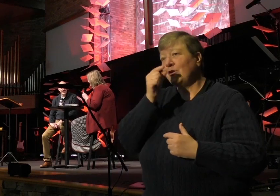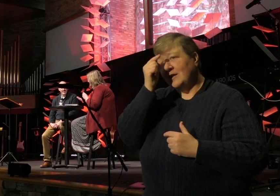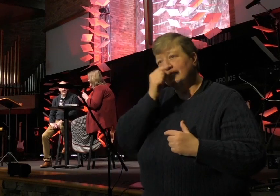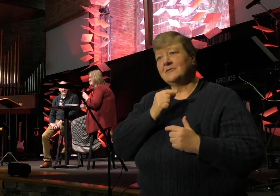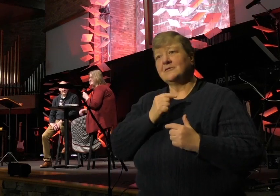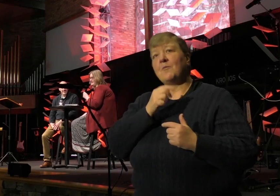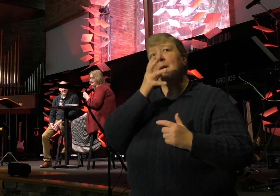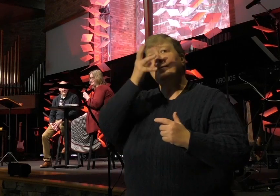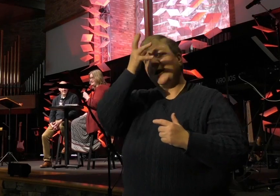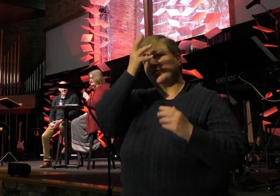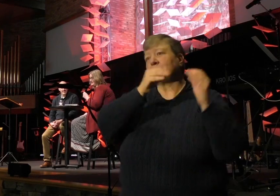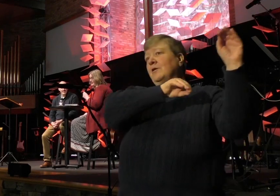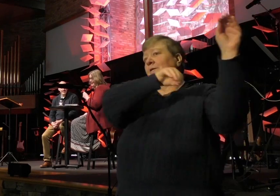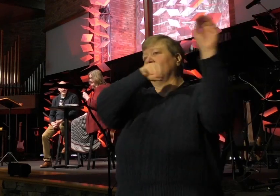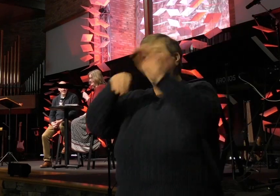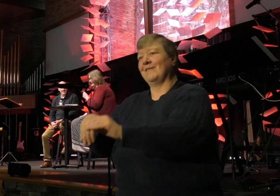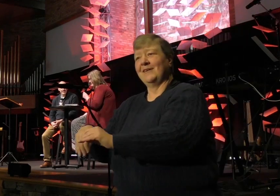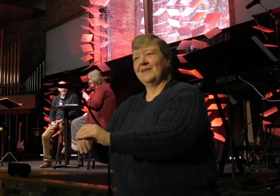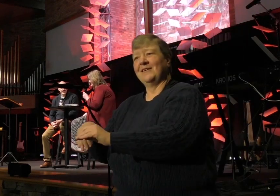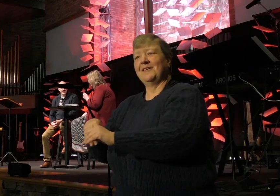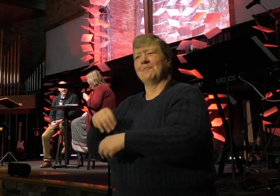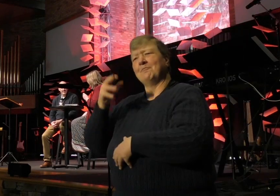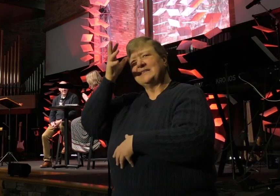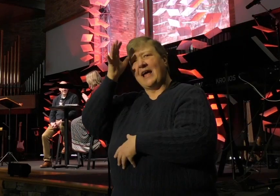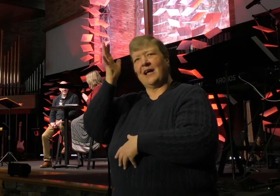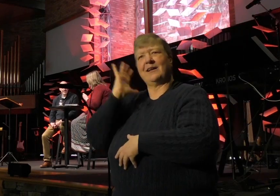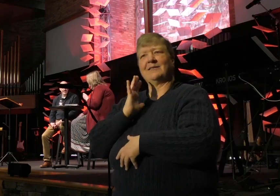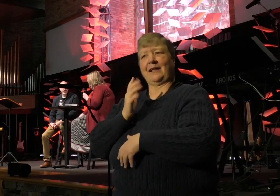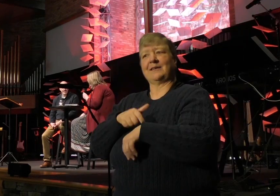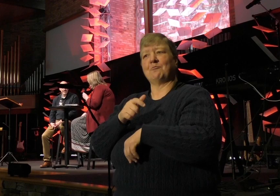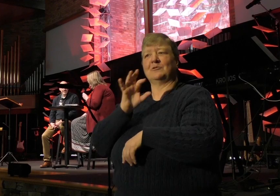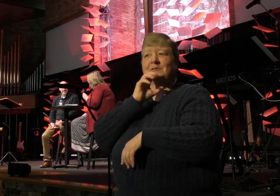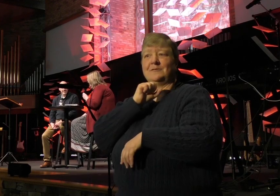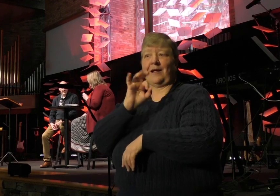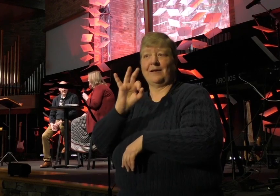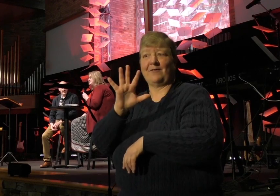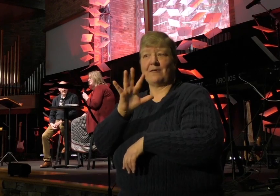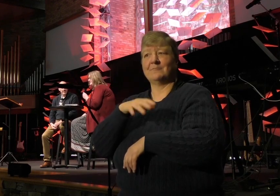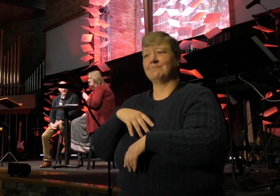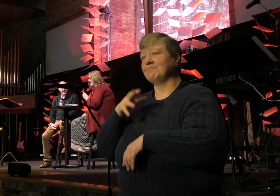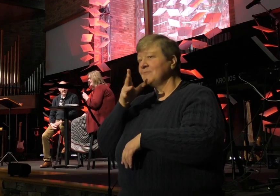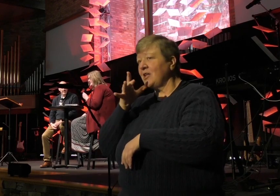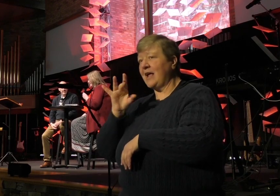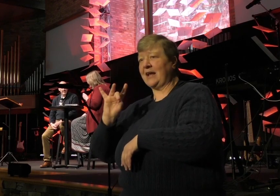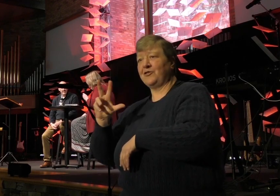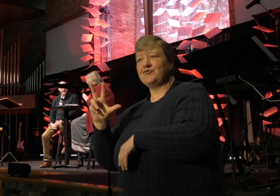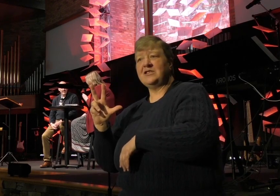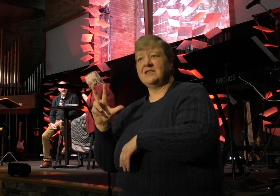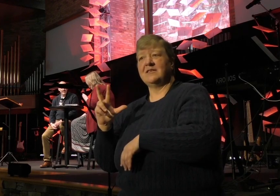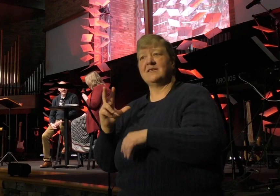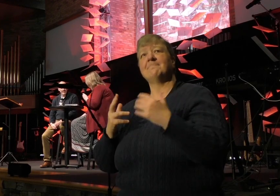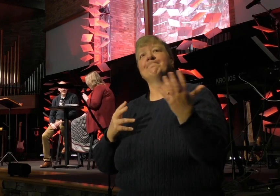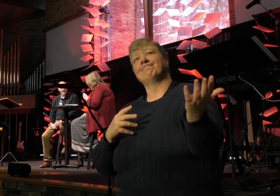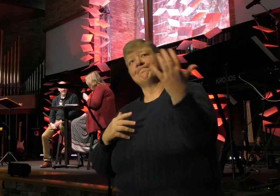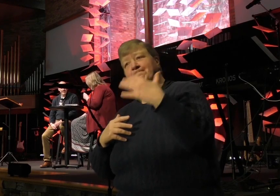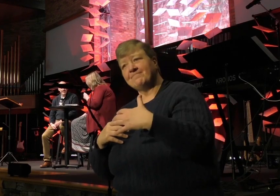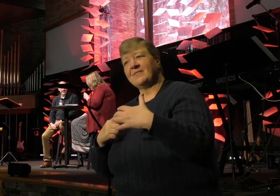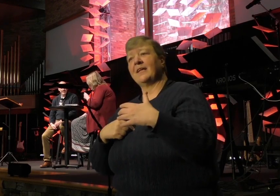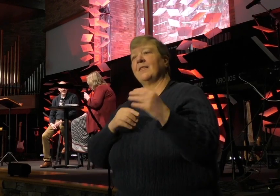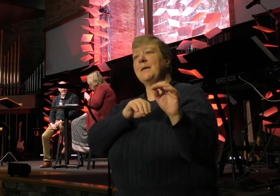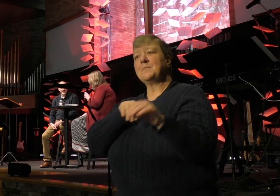to have their independence. My dad was about 95, my mother was 83. And we were able to live together, and I was able to take care